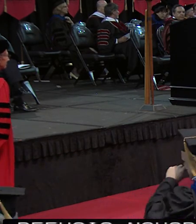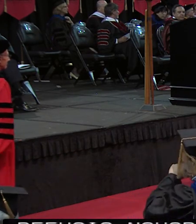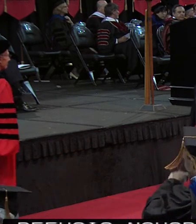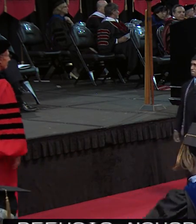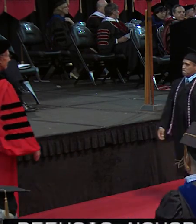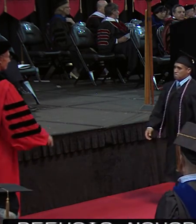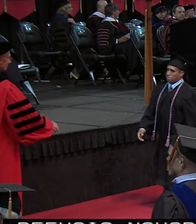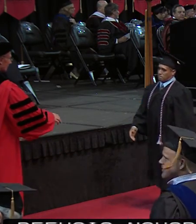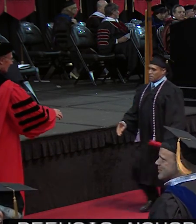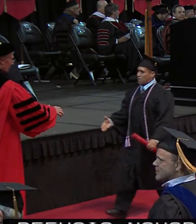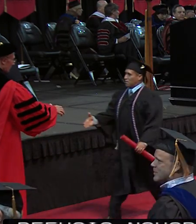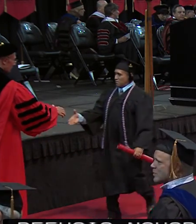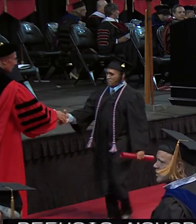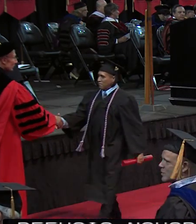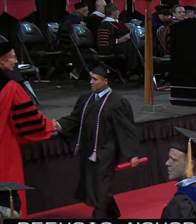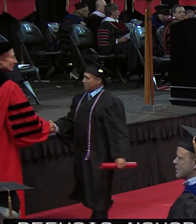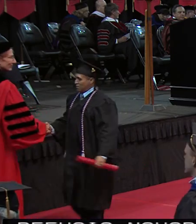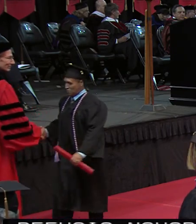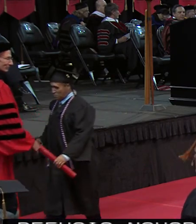Jenna Payton Perry.